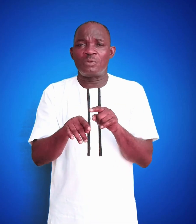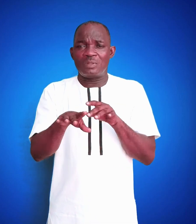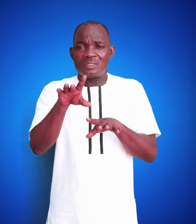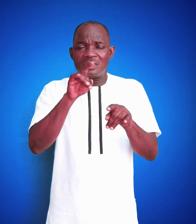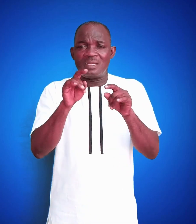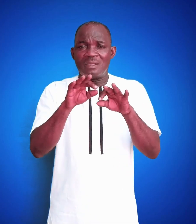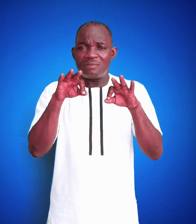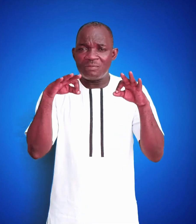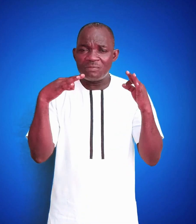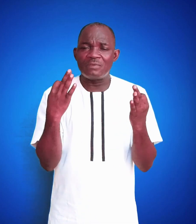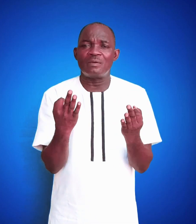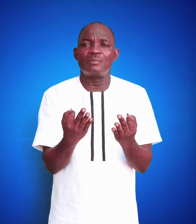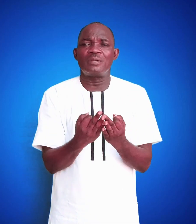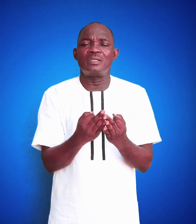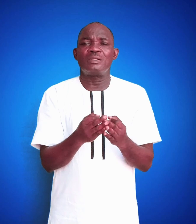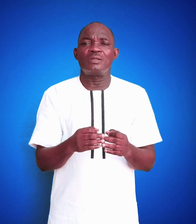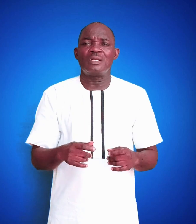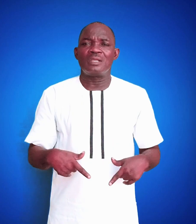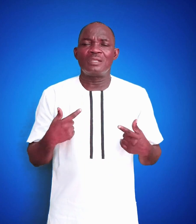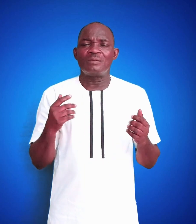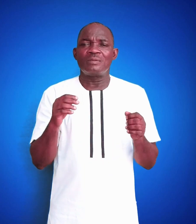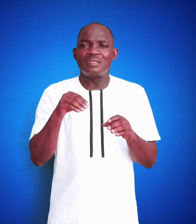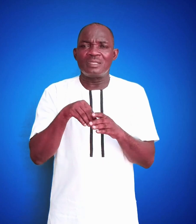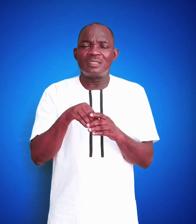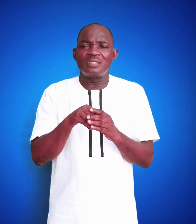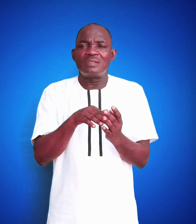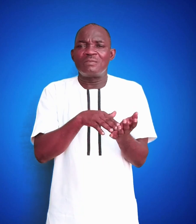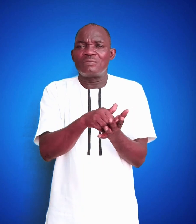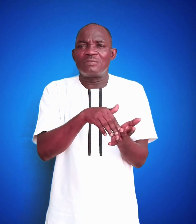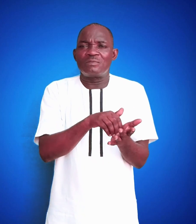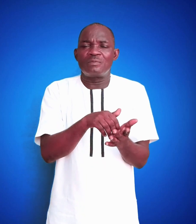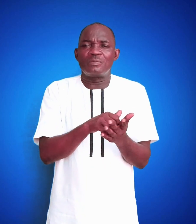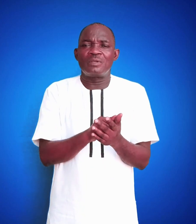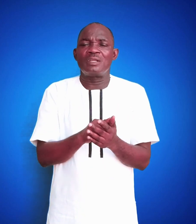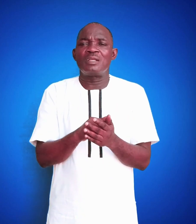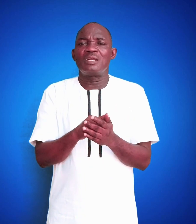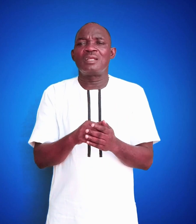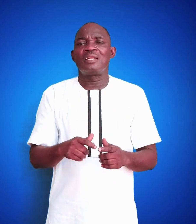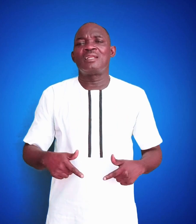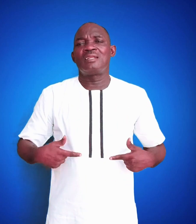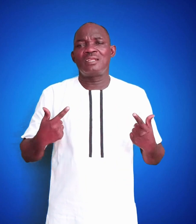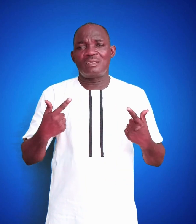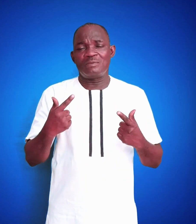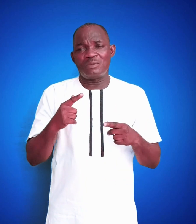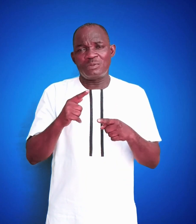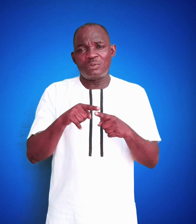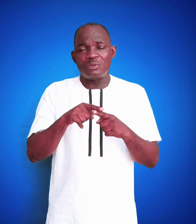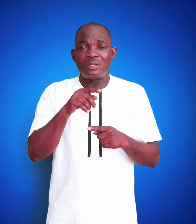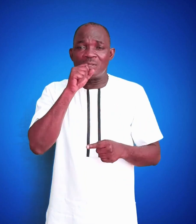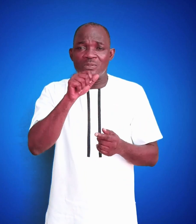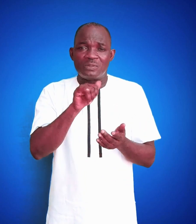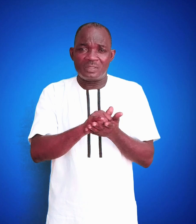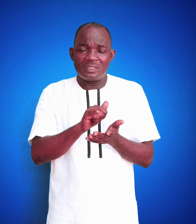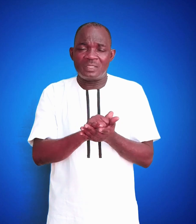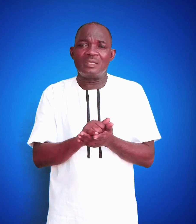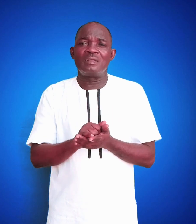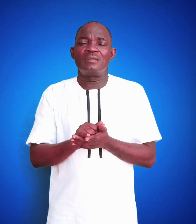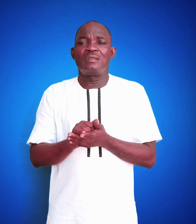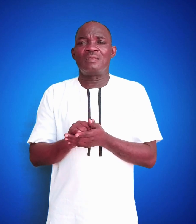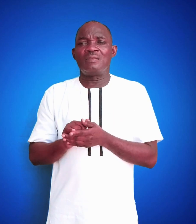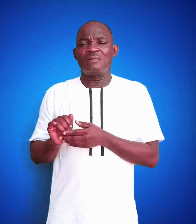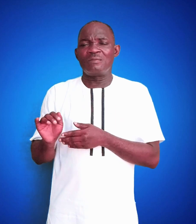select households living in vulnerable conditions to ensure